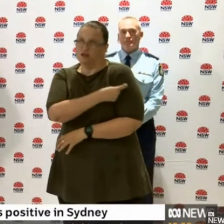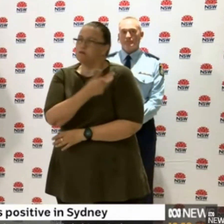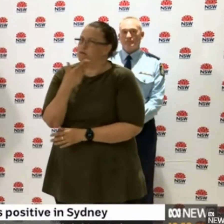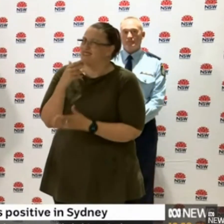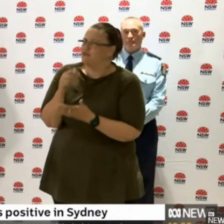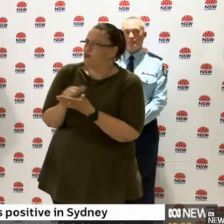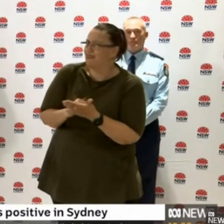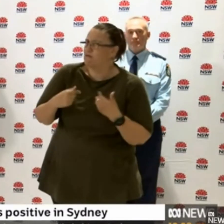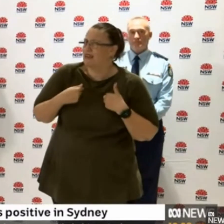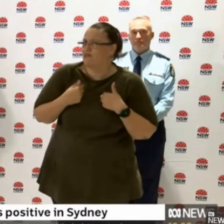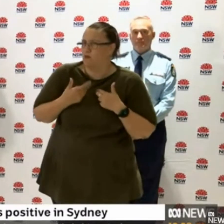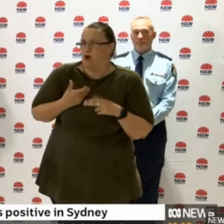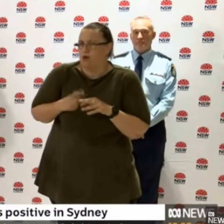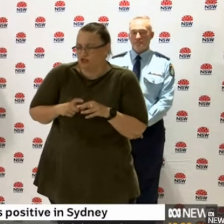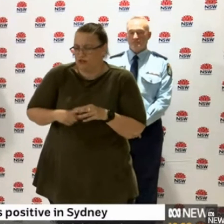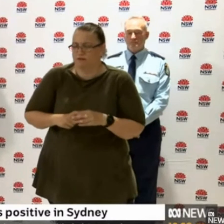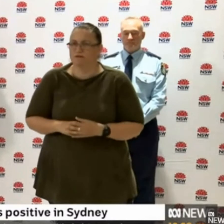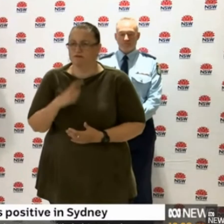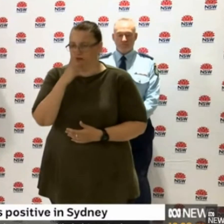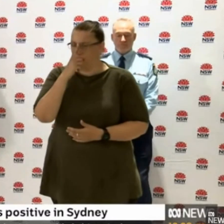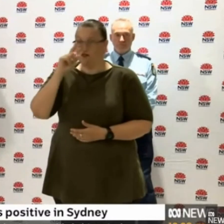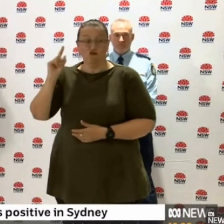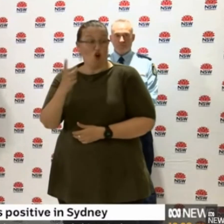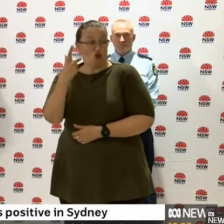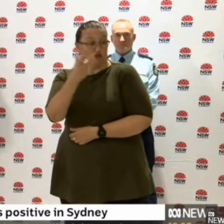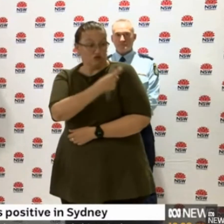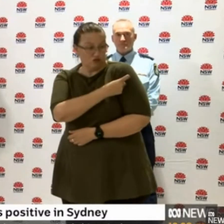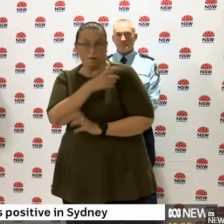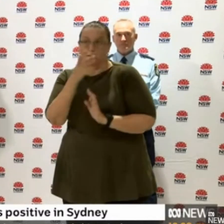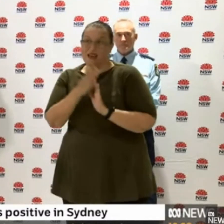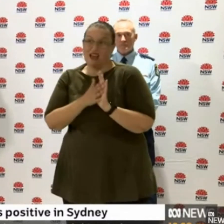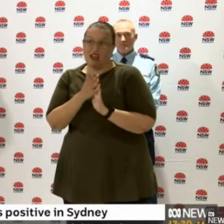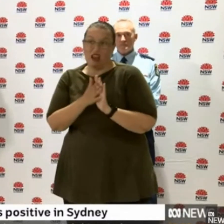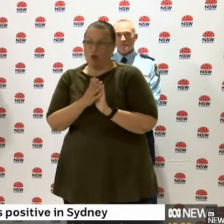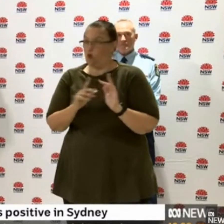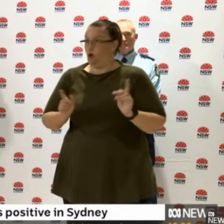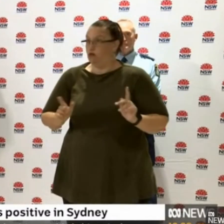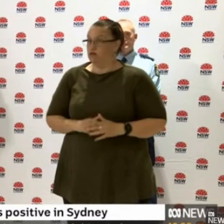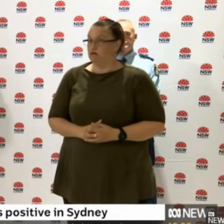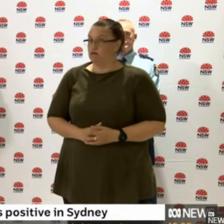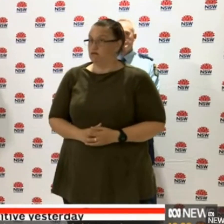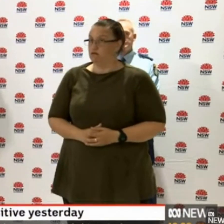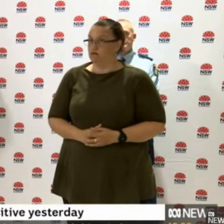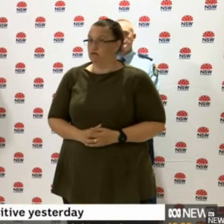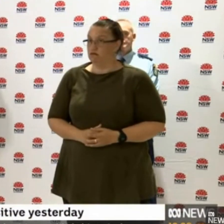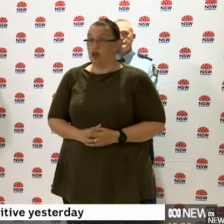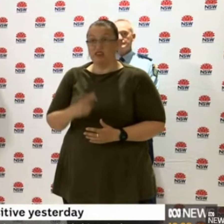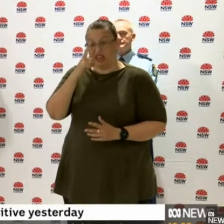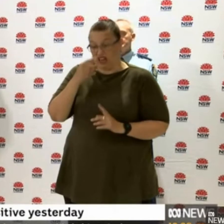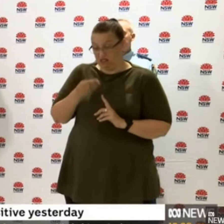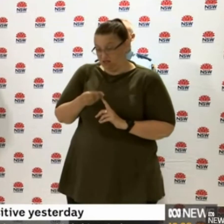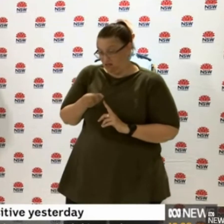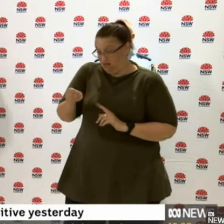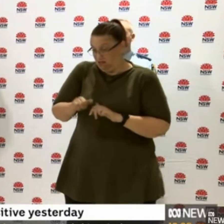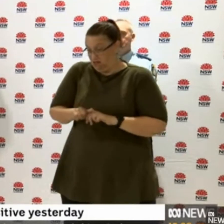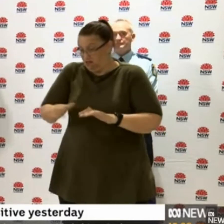question, but if you're vaccinated with that first dose, does that make you less likely to transmit the